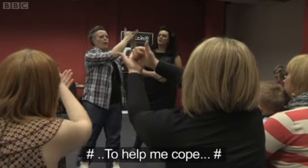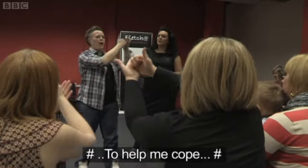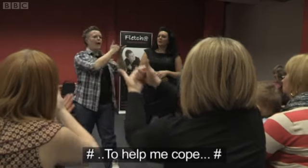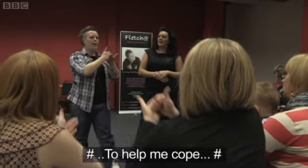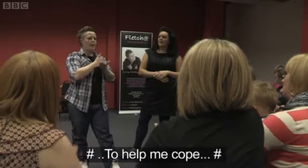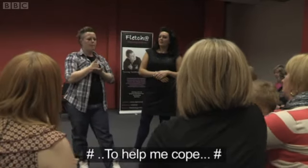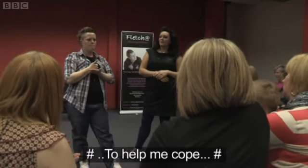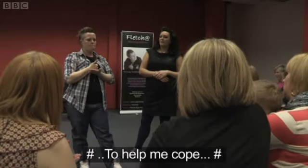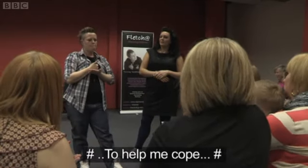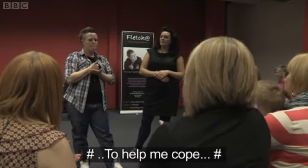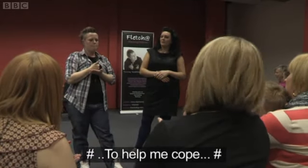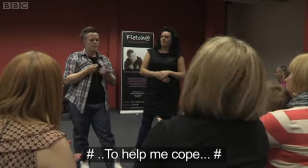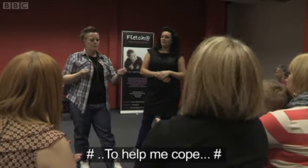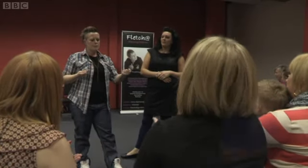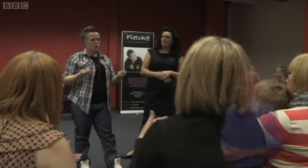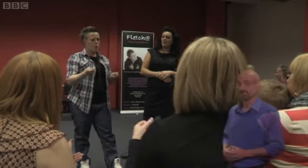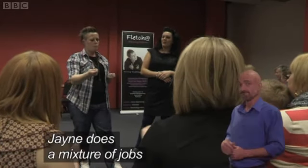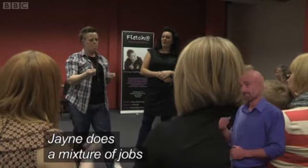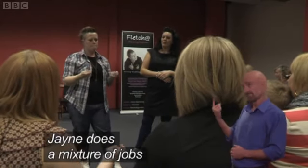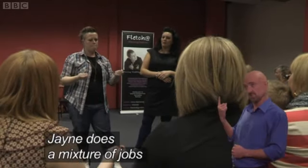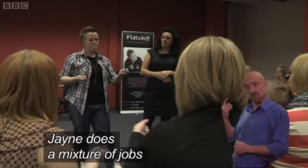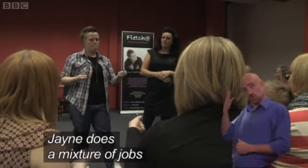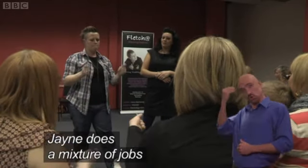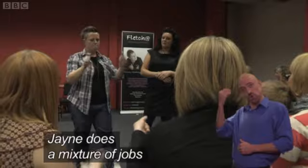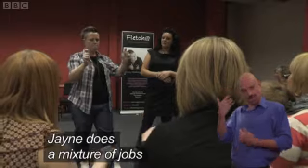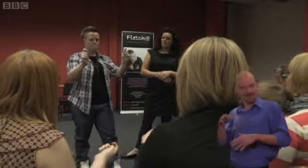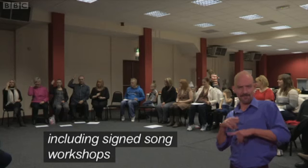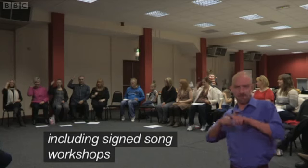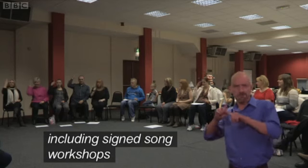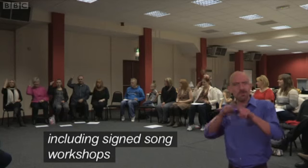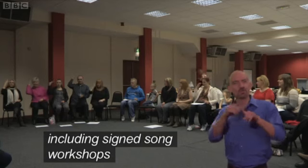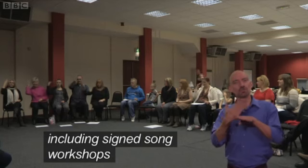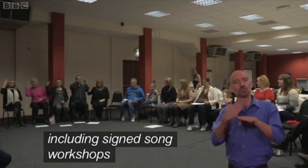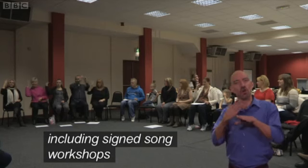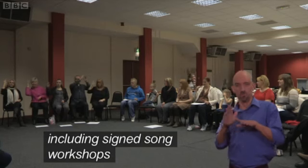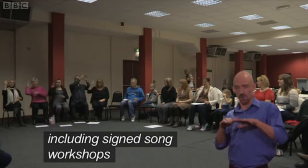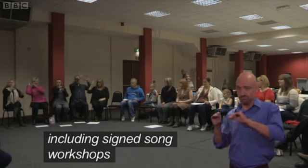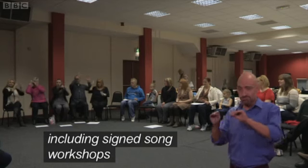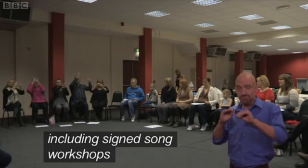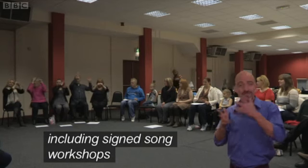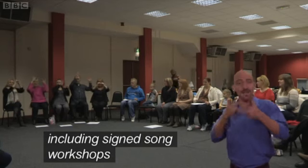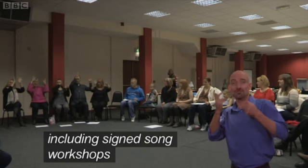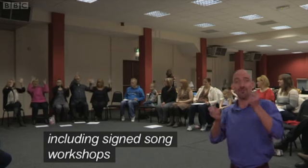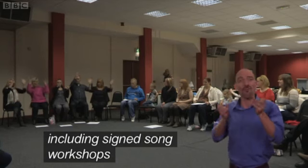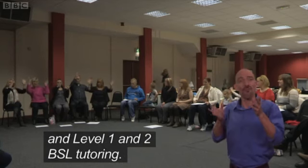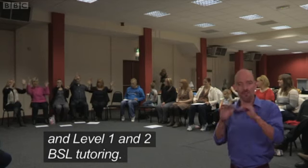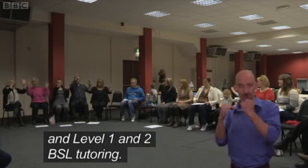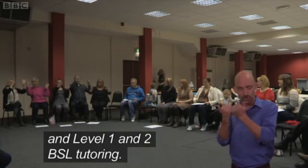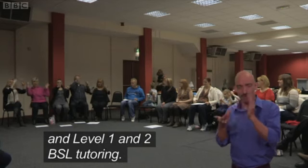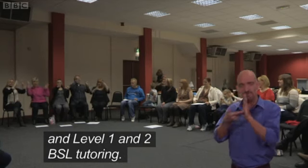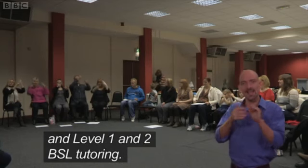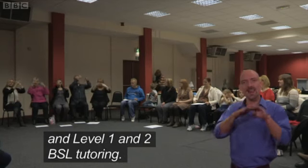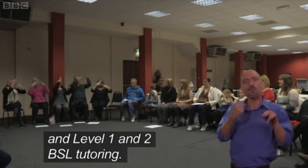To help. Jayne does a mixture of jobs, including signed song workshops and level 1 and 2 BSL